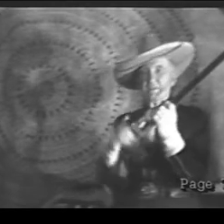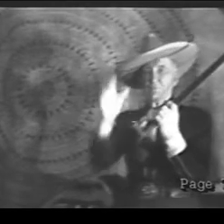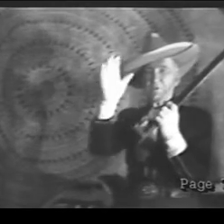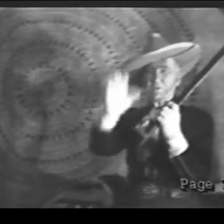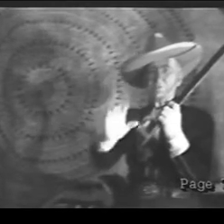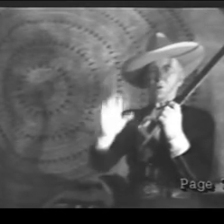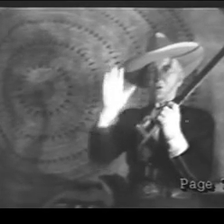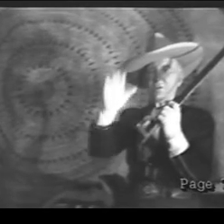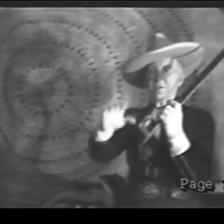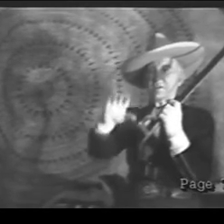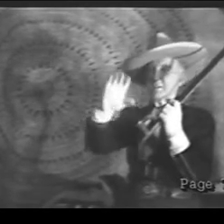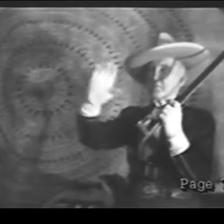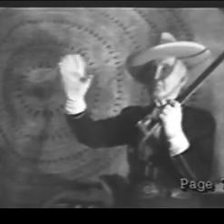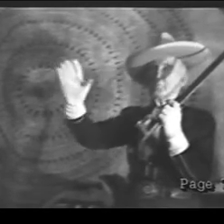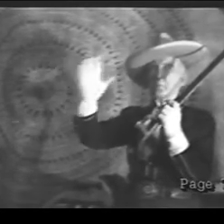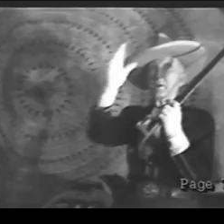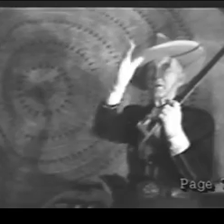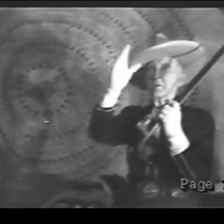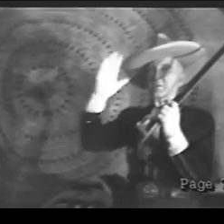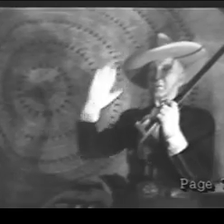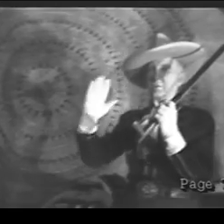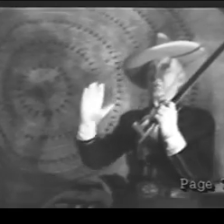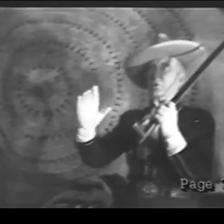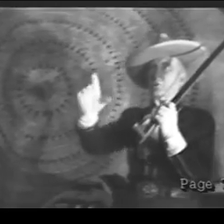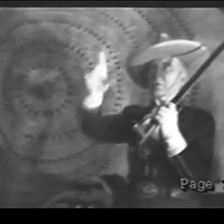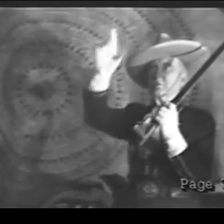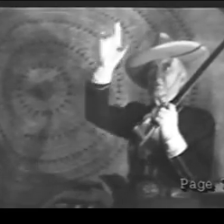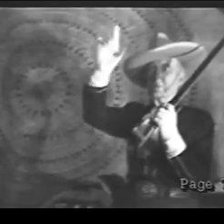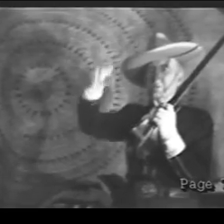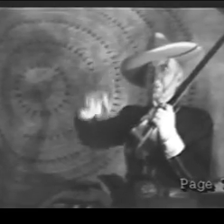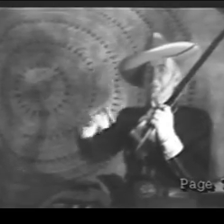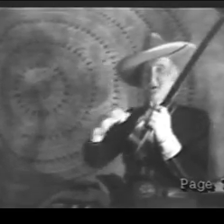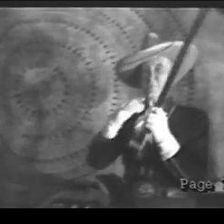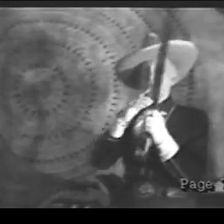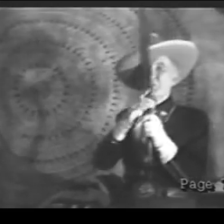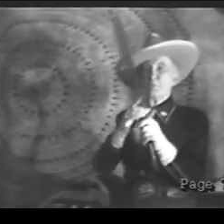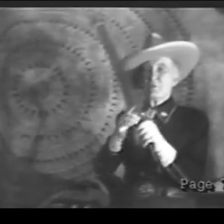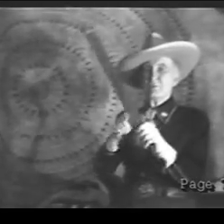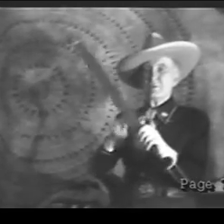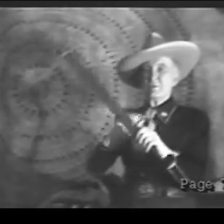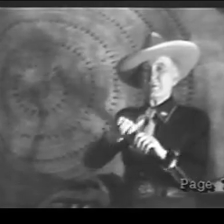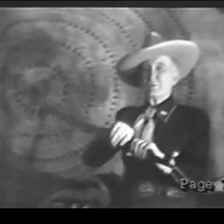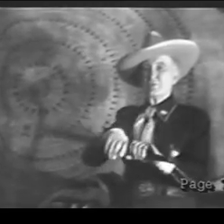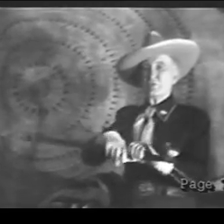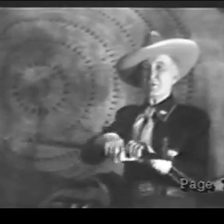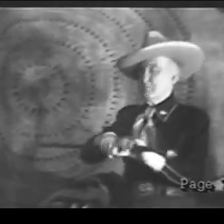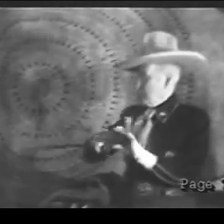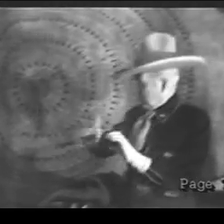they've appeased them all, and they've given a prayer to the four winds, to their father and their mother, and have shown them